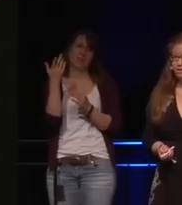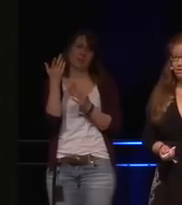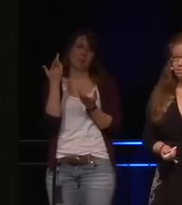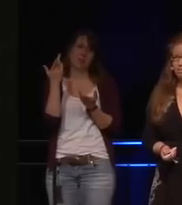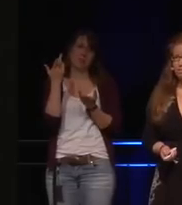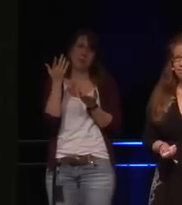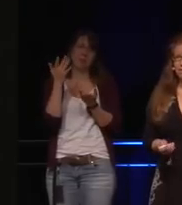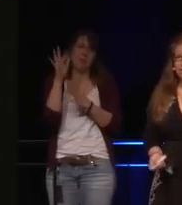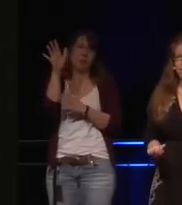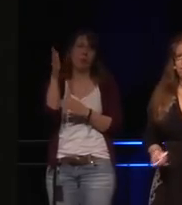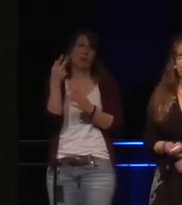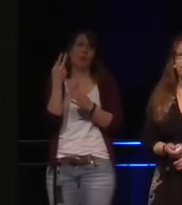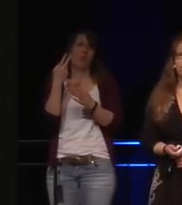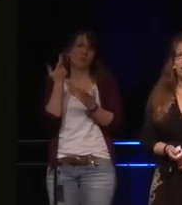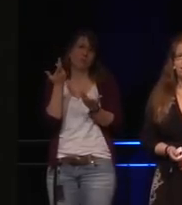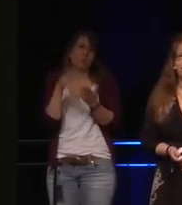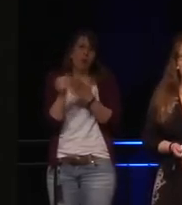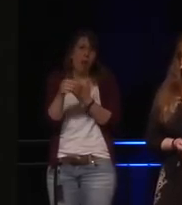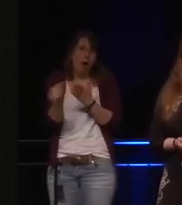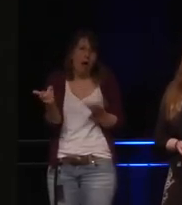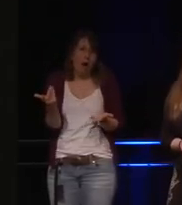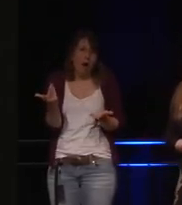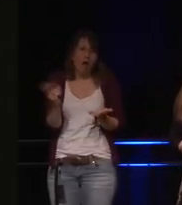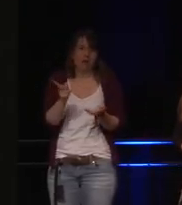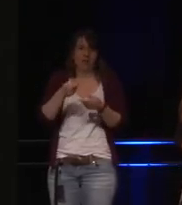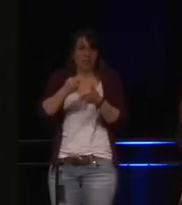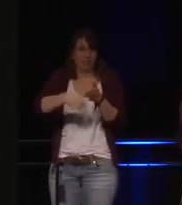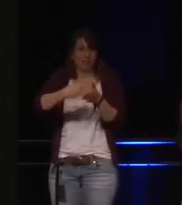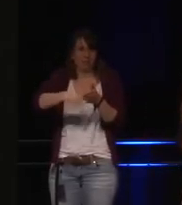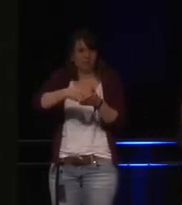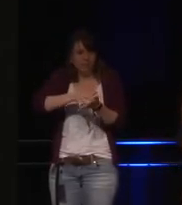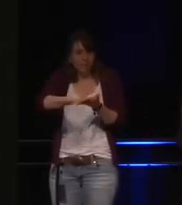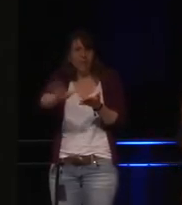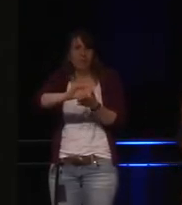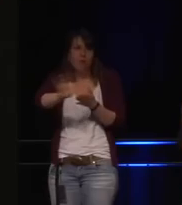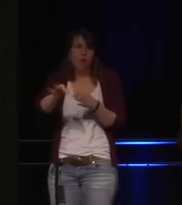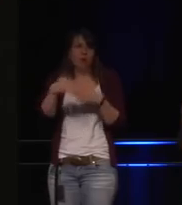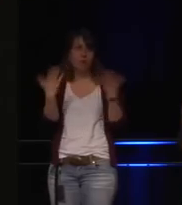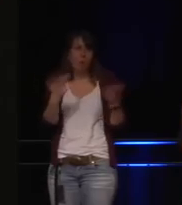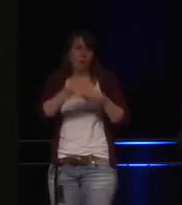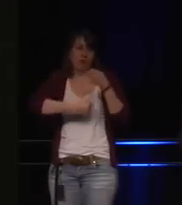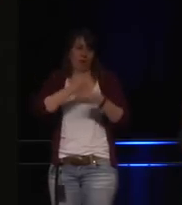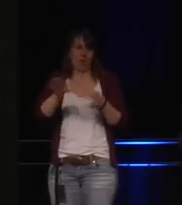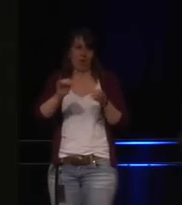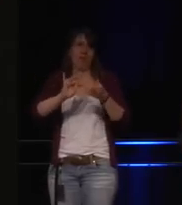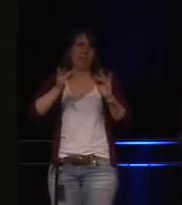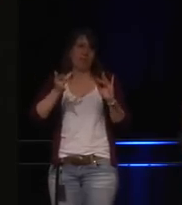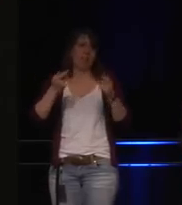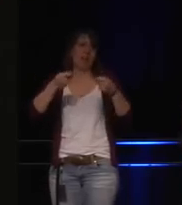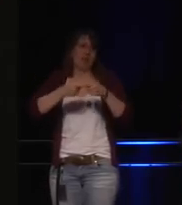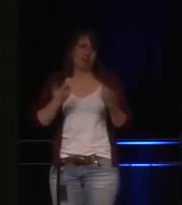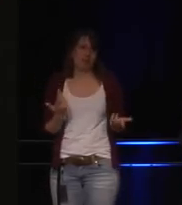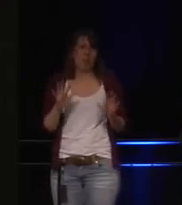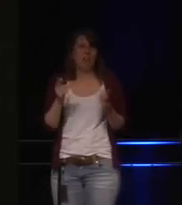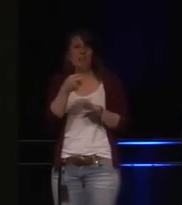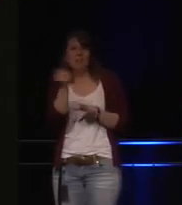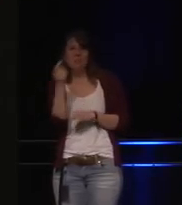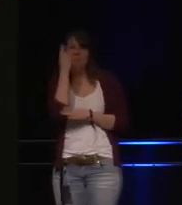So, maybe some of you are asking yourself what is the Internet of Things.